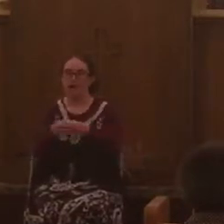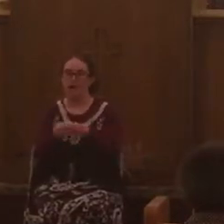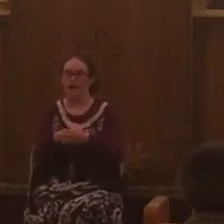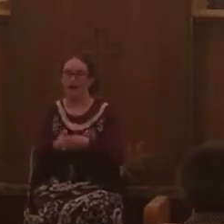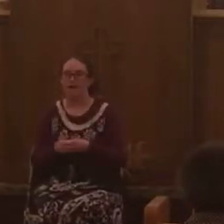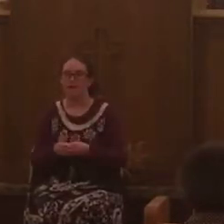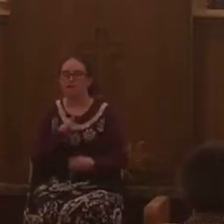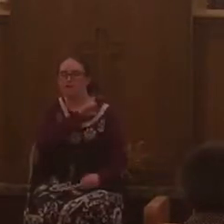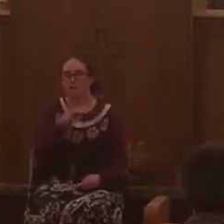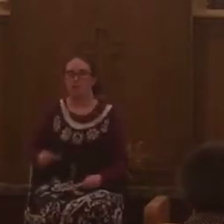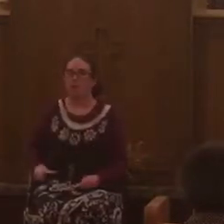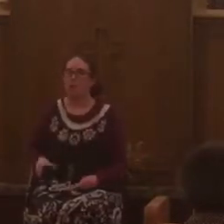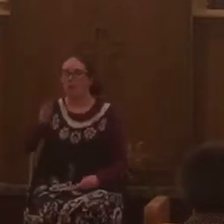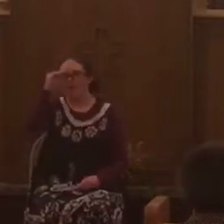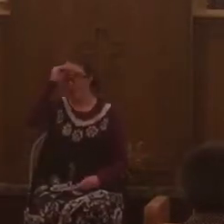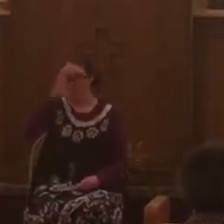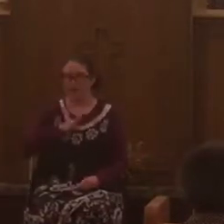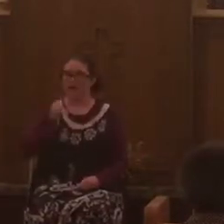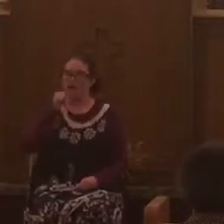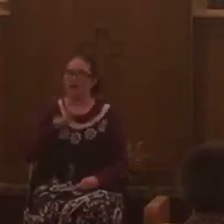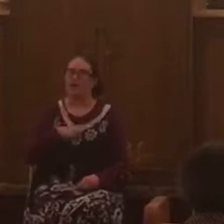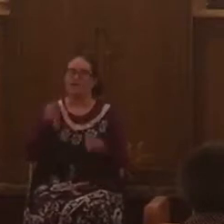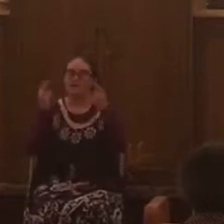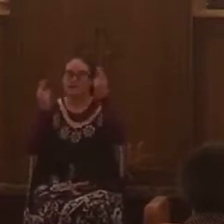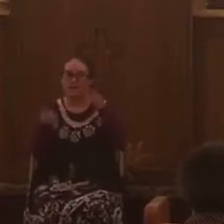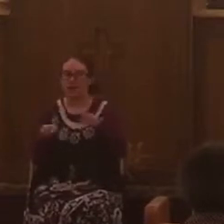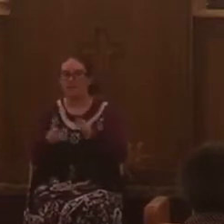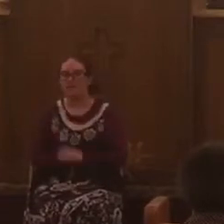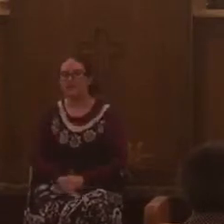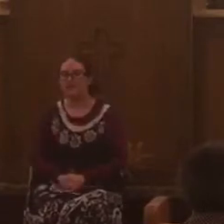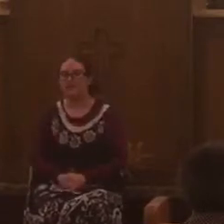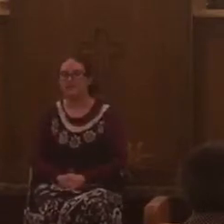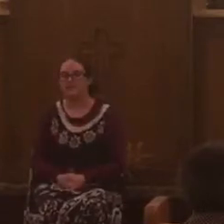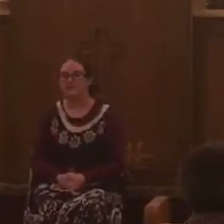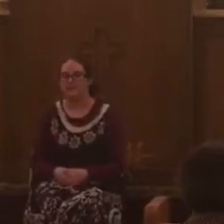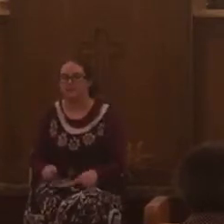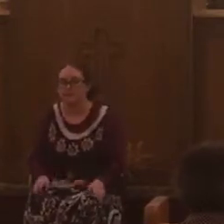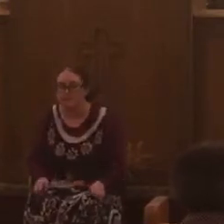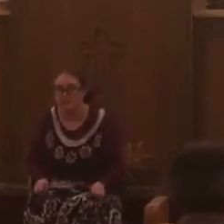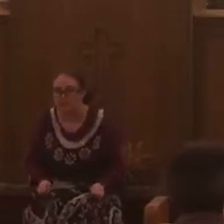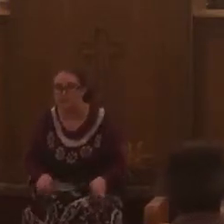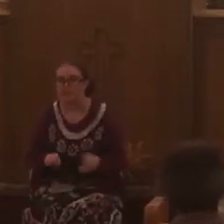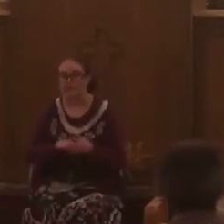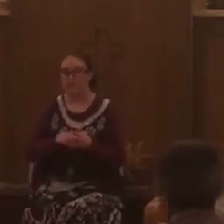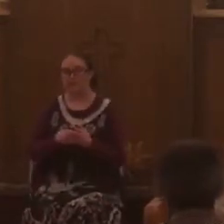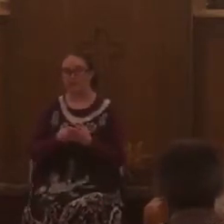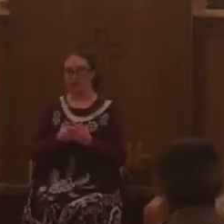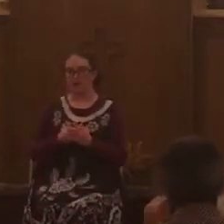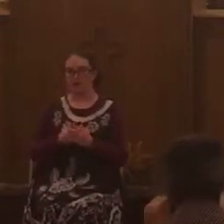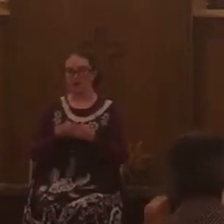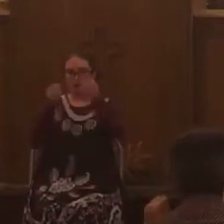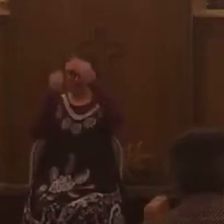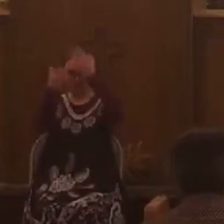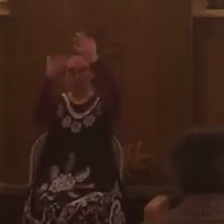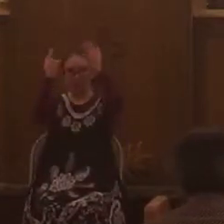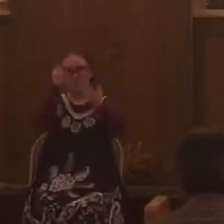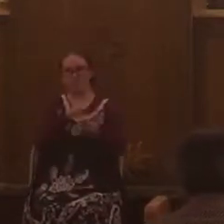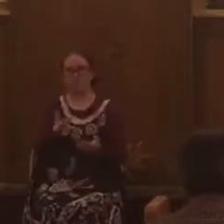in Solomon's porch. And of the rest, there's no man join himself to them, but the people magnified them.